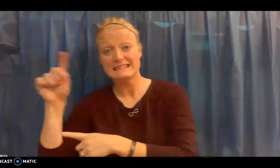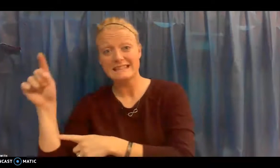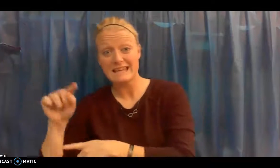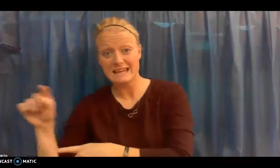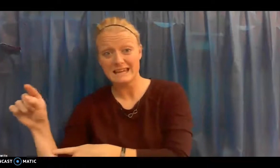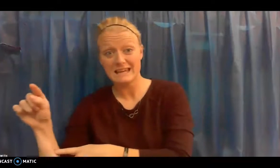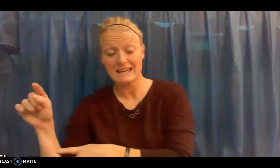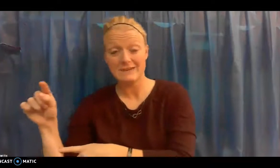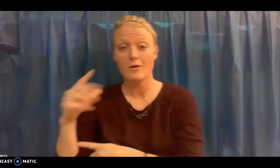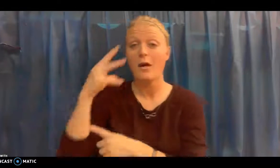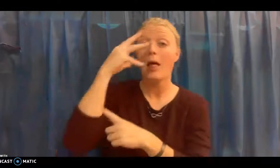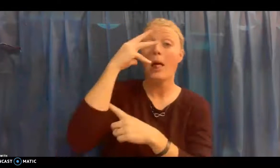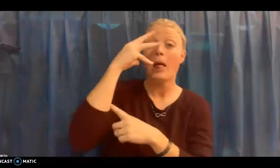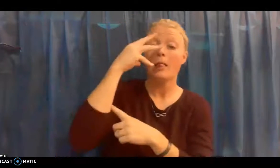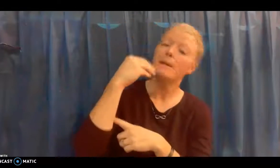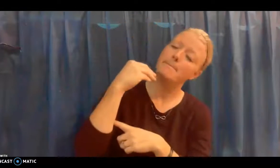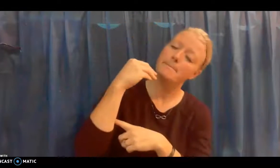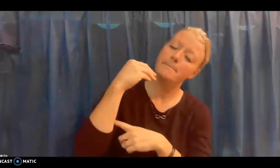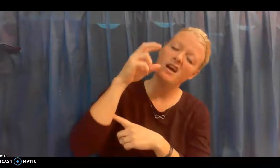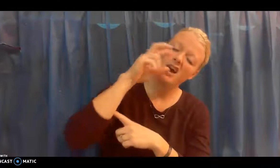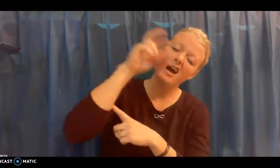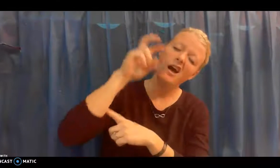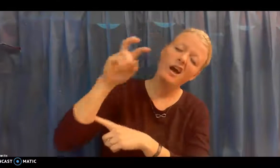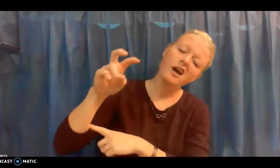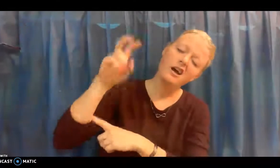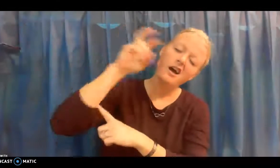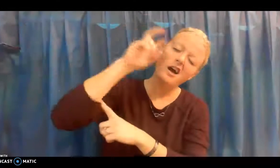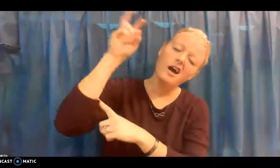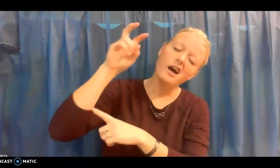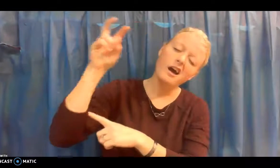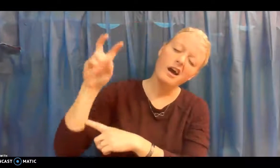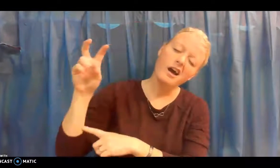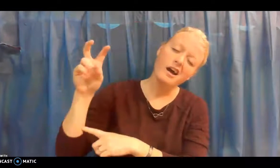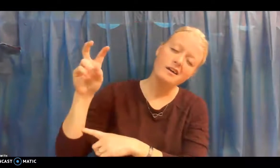Z is for sleeping and snoring.